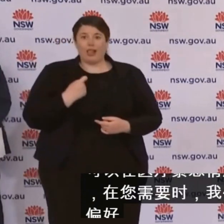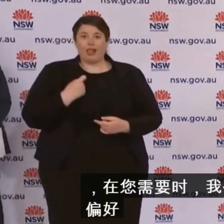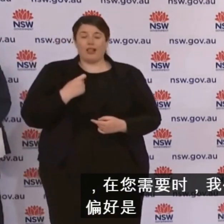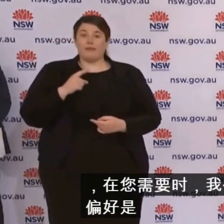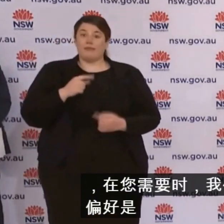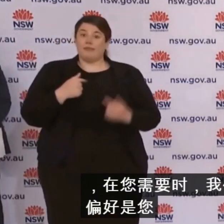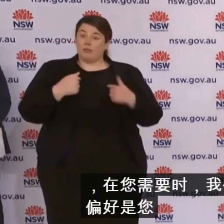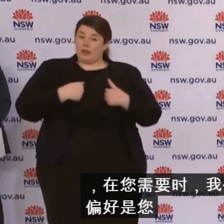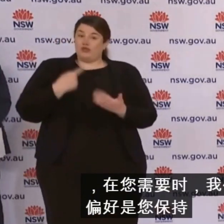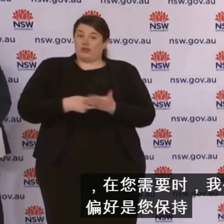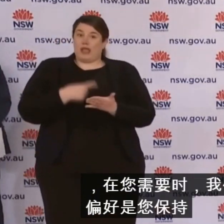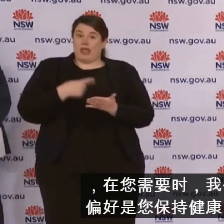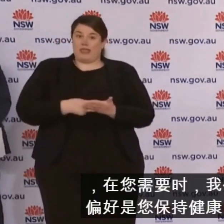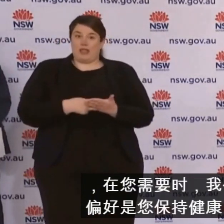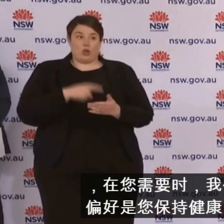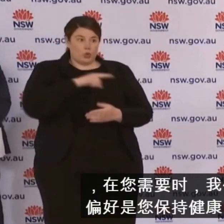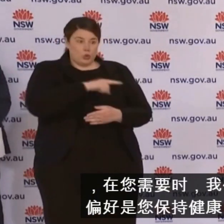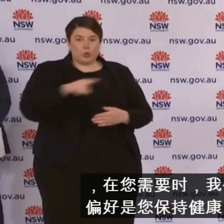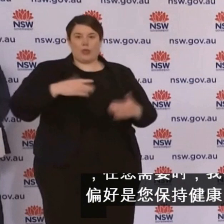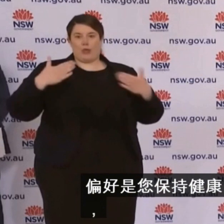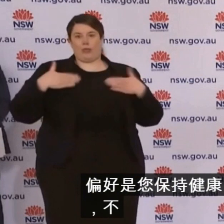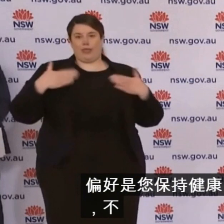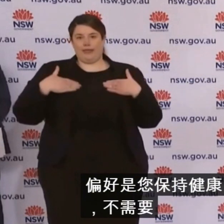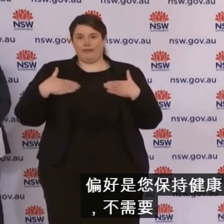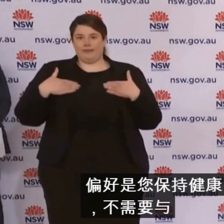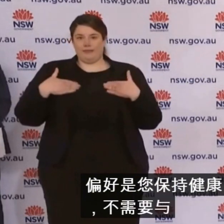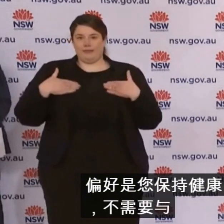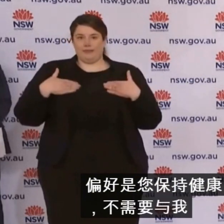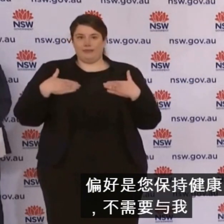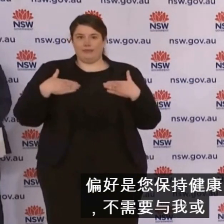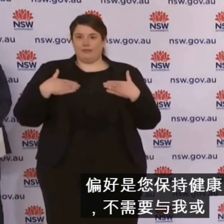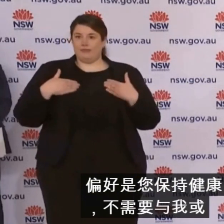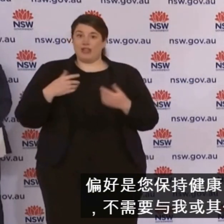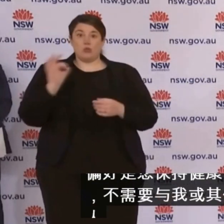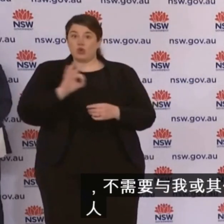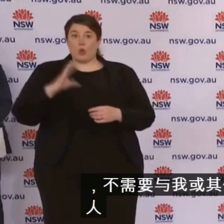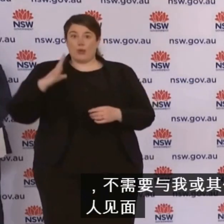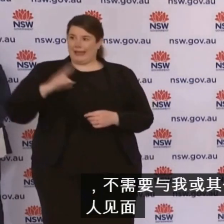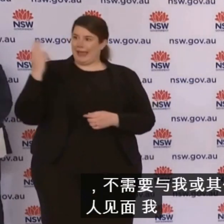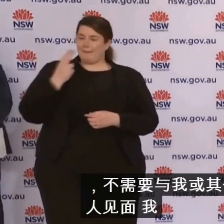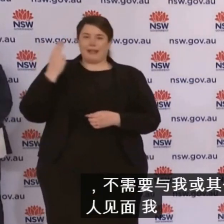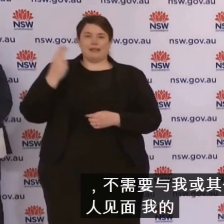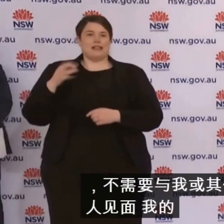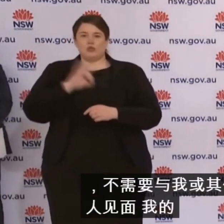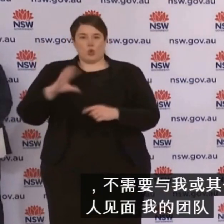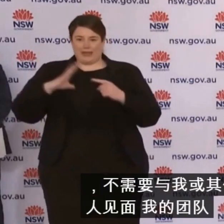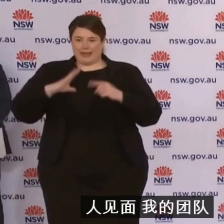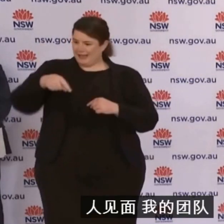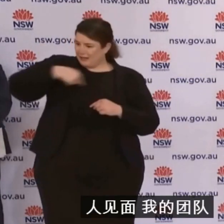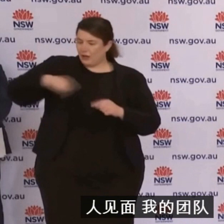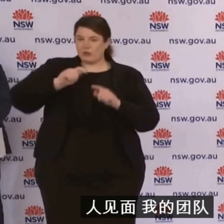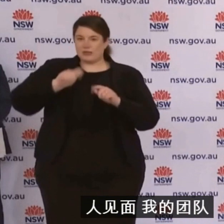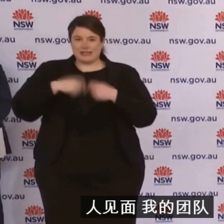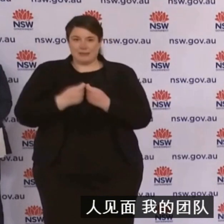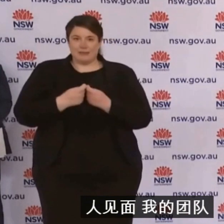our preference is that you stay healthy and that you don't need to meet me or one of my team, and that you don't need to